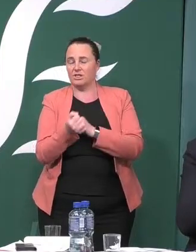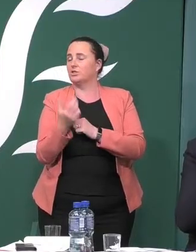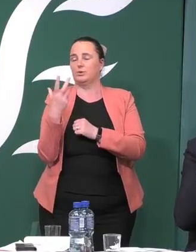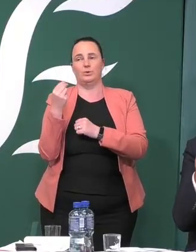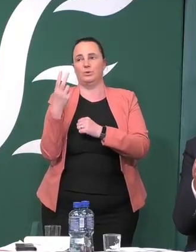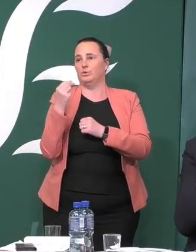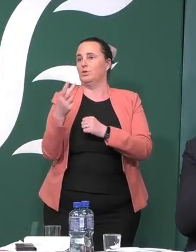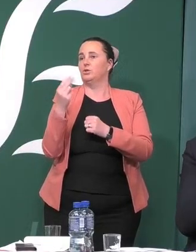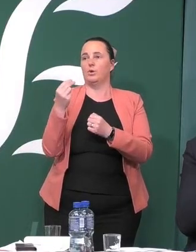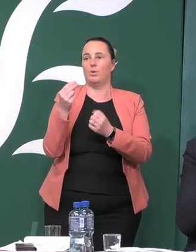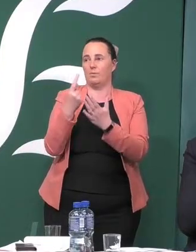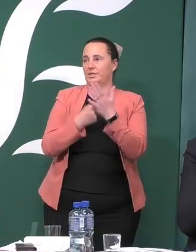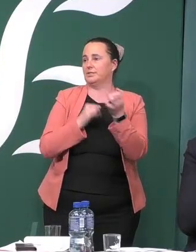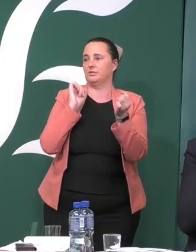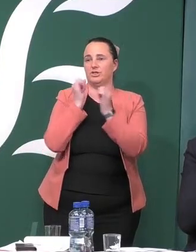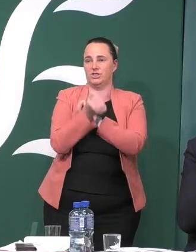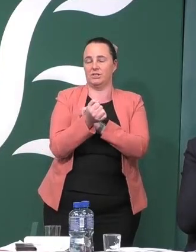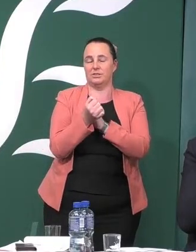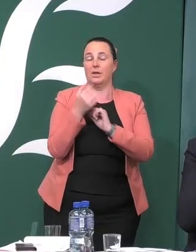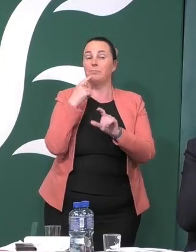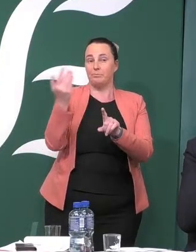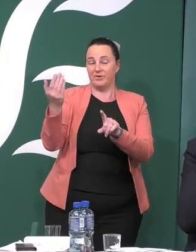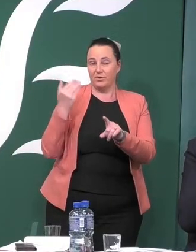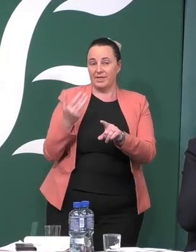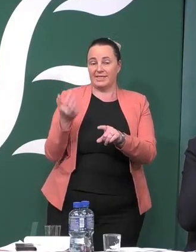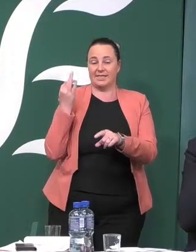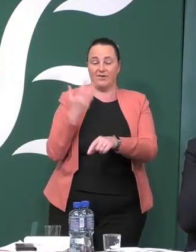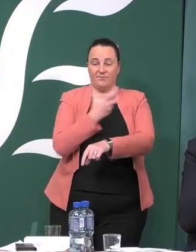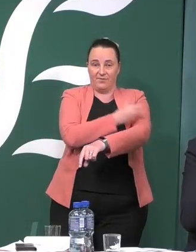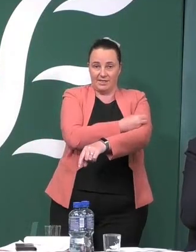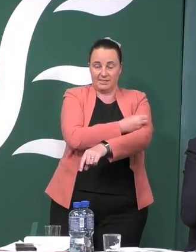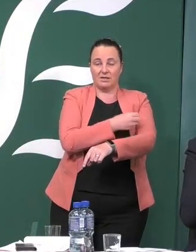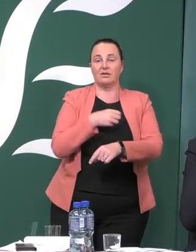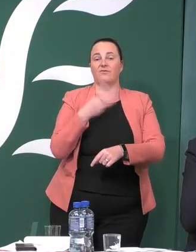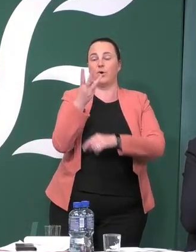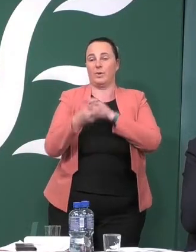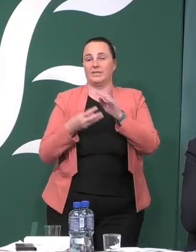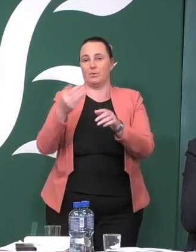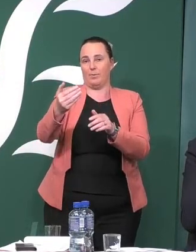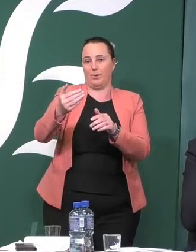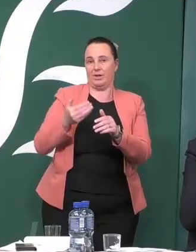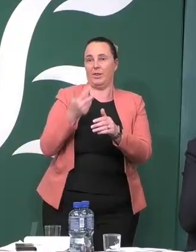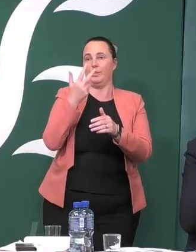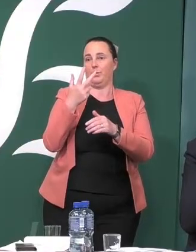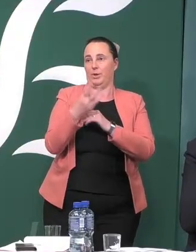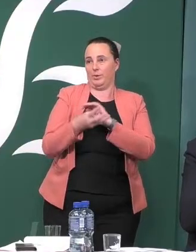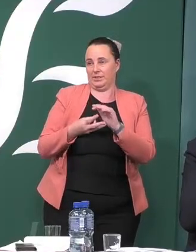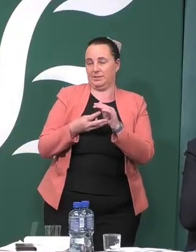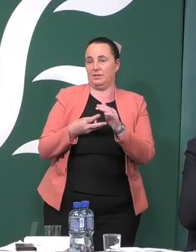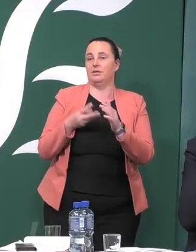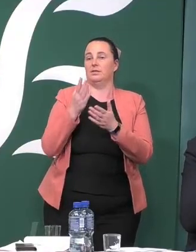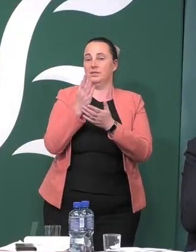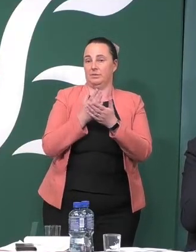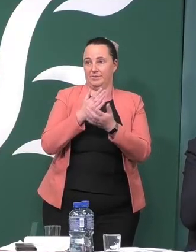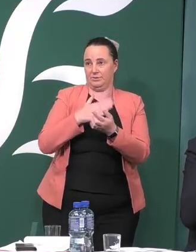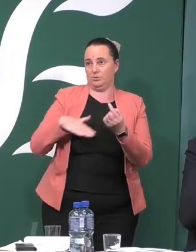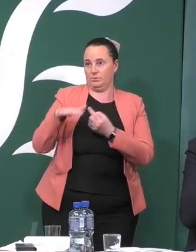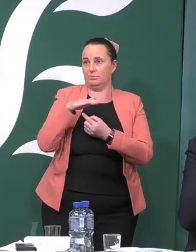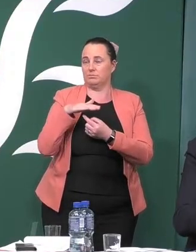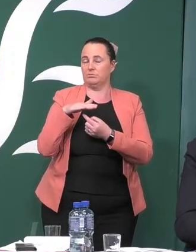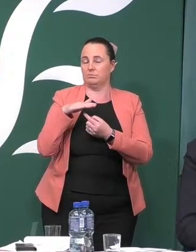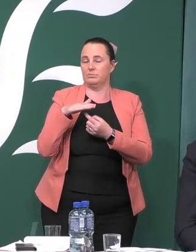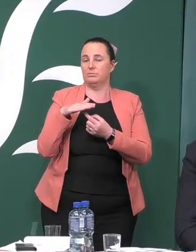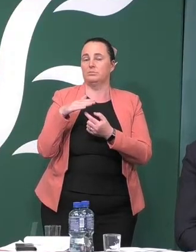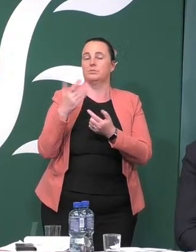have done is where we were actually bringing people back, say, on Pfizer at 4 weeks, we're now bringing them back at 3 weeks in some cases as well, which is,